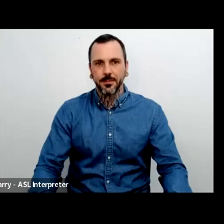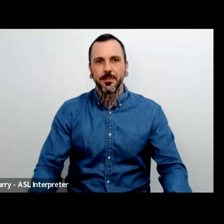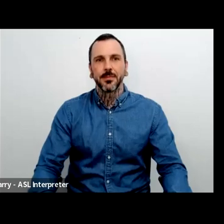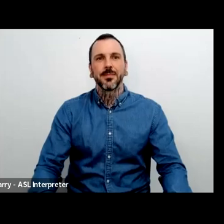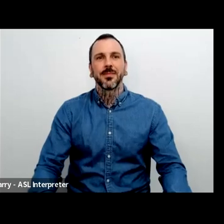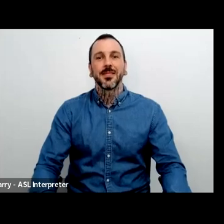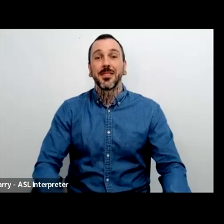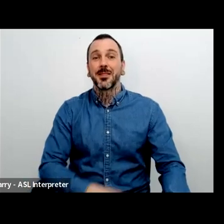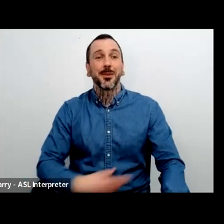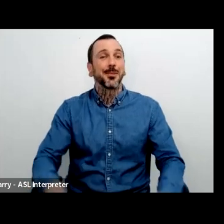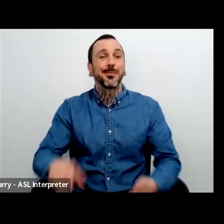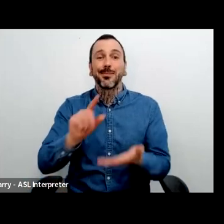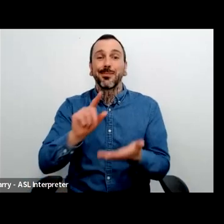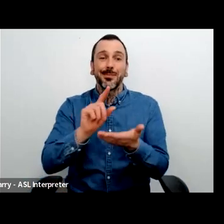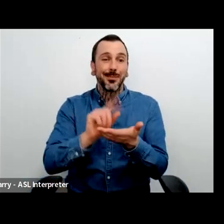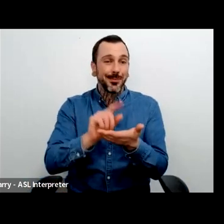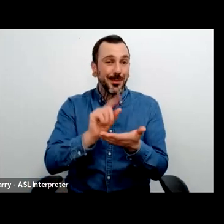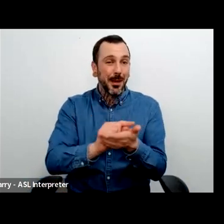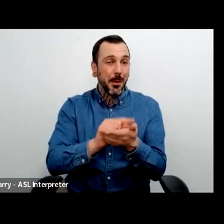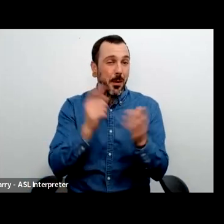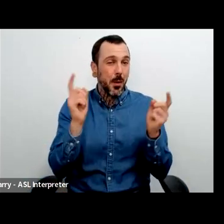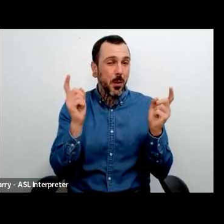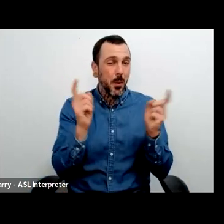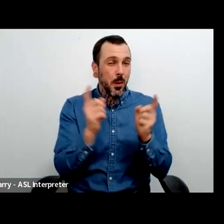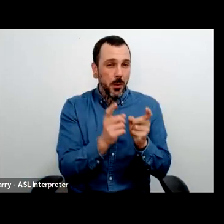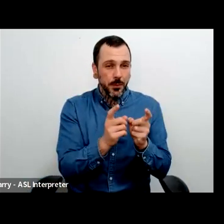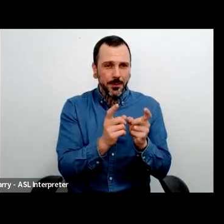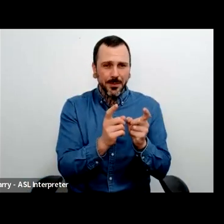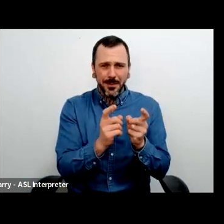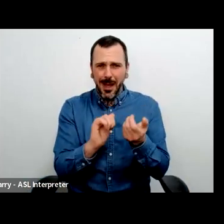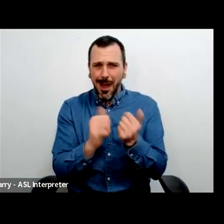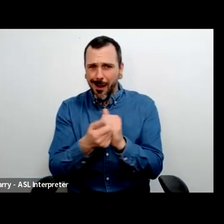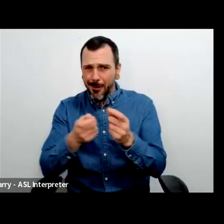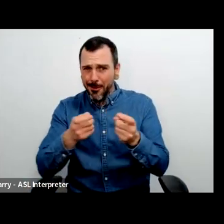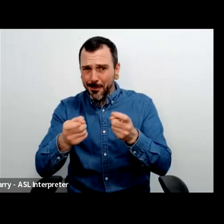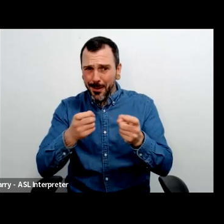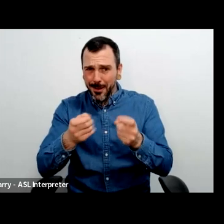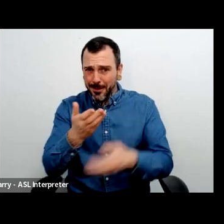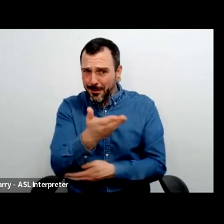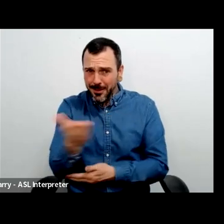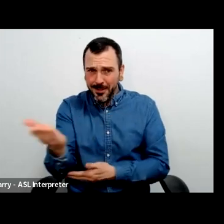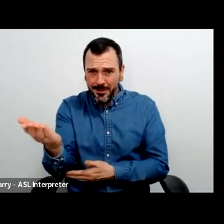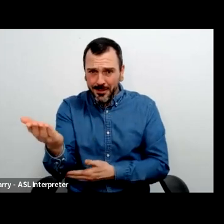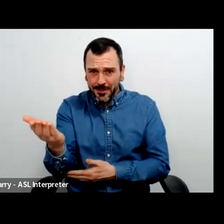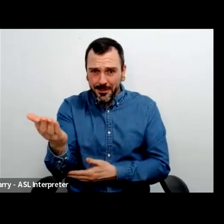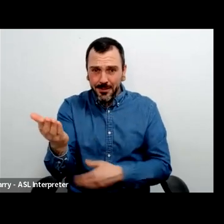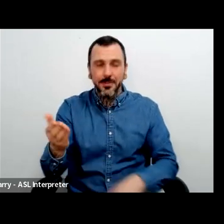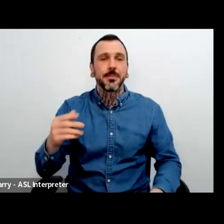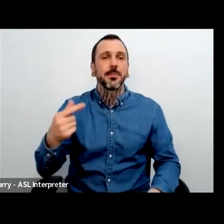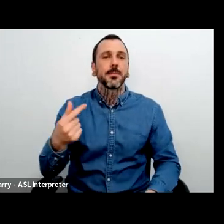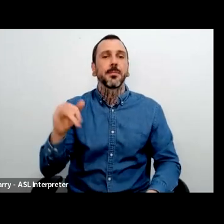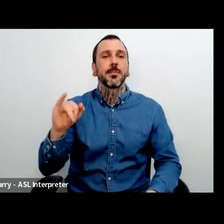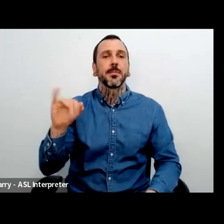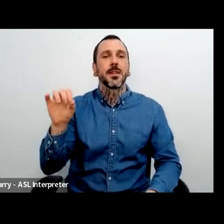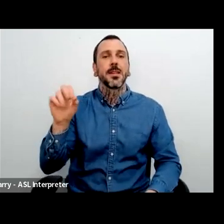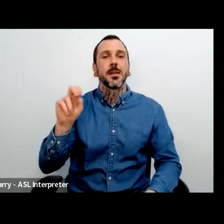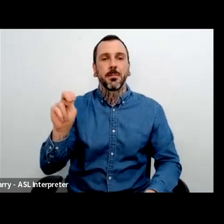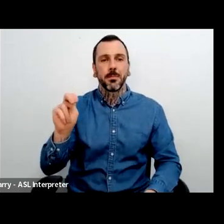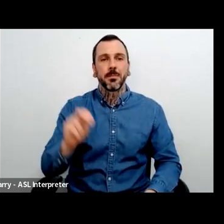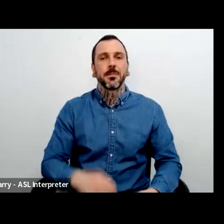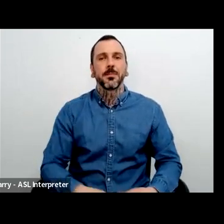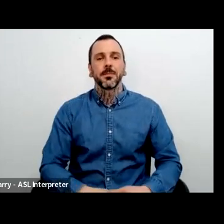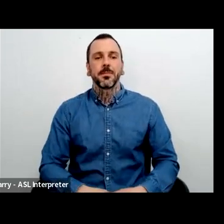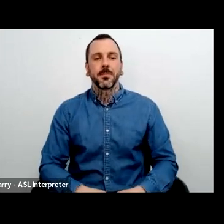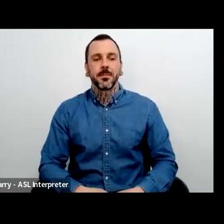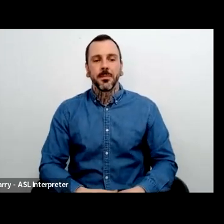post-print journalism world? I just add very, very briefly that I think